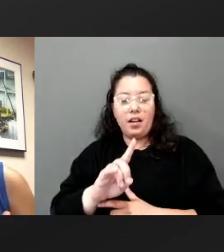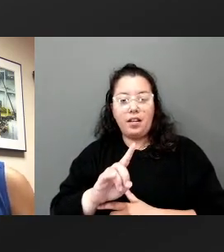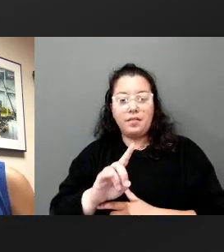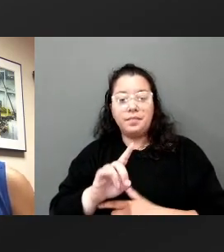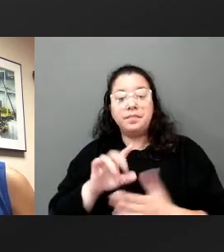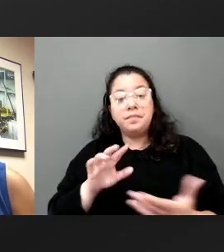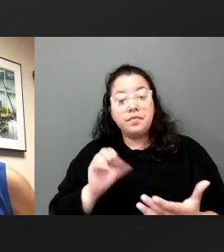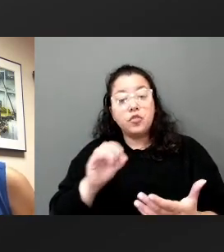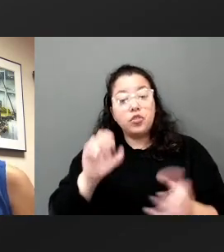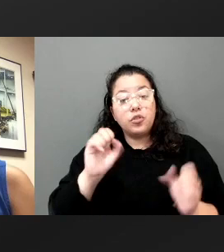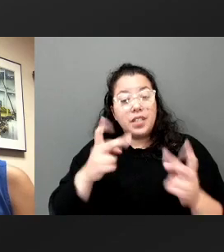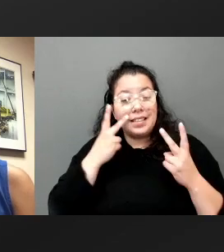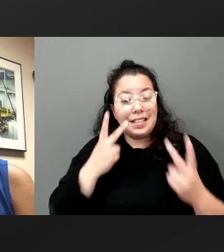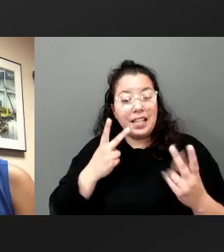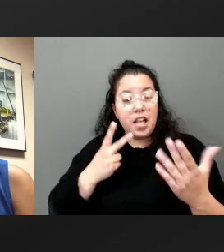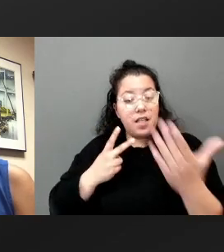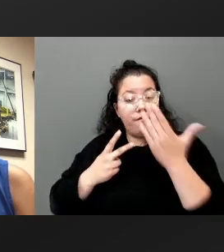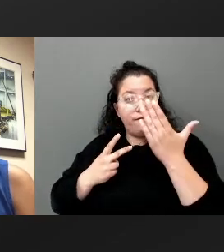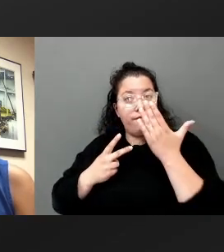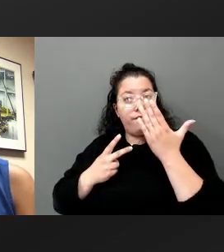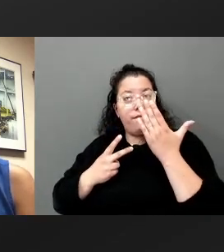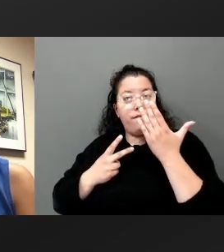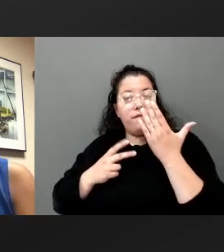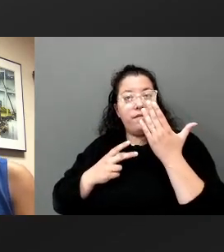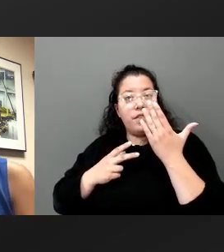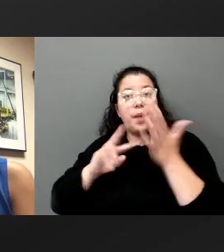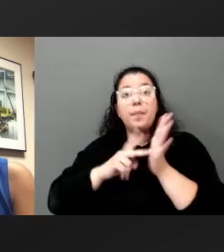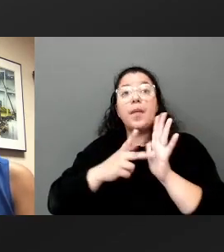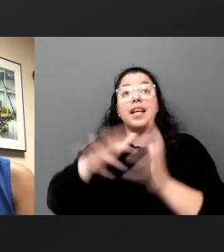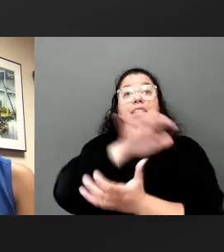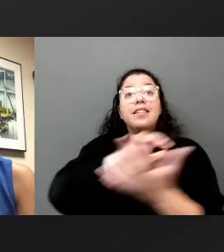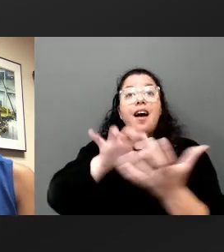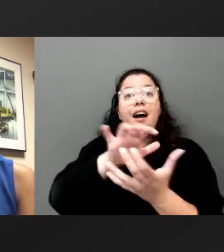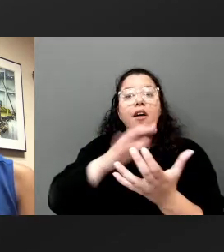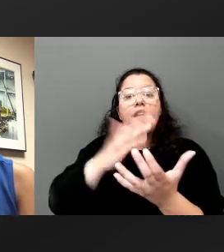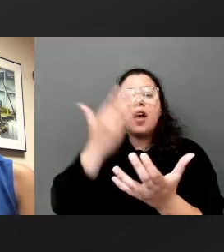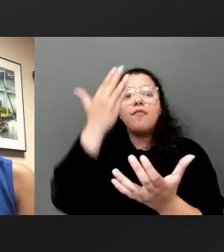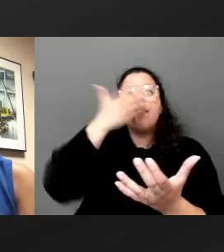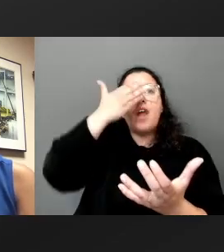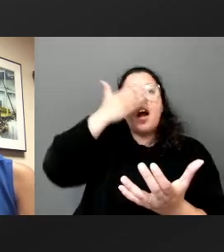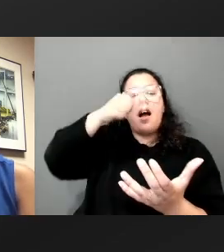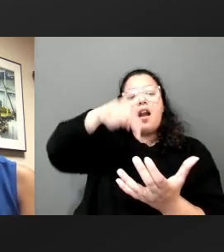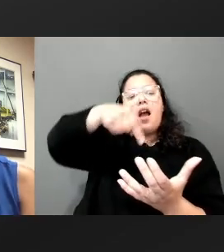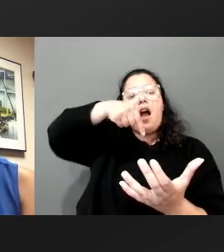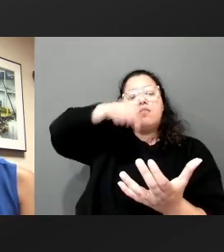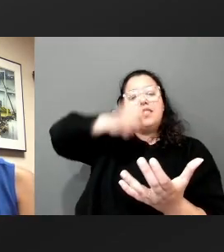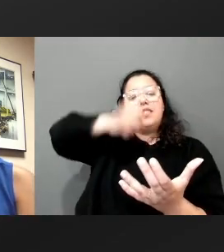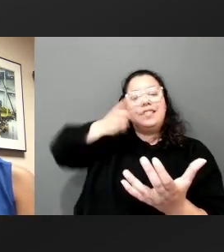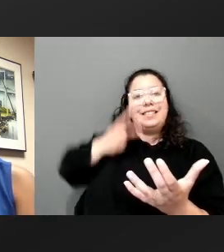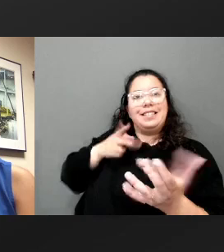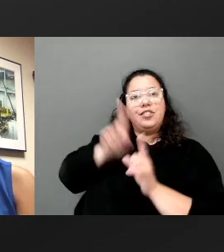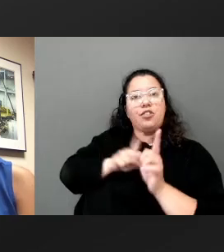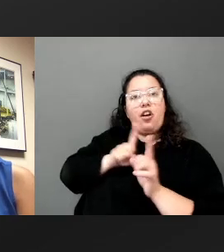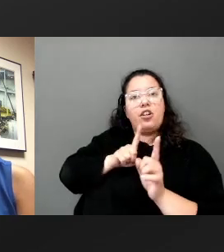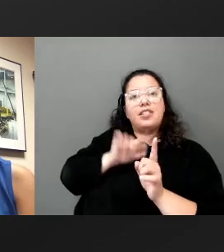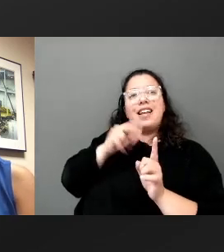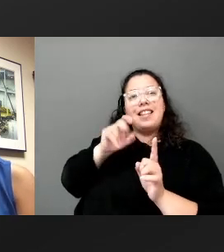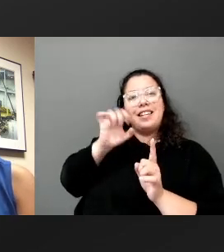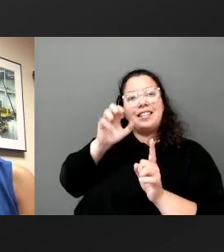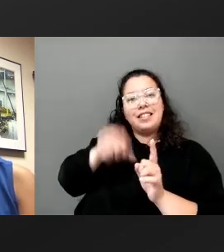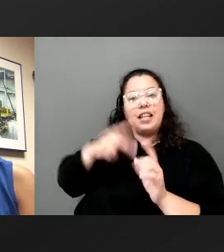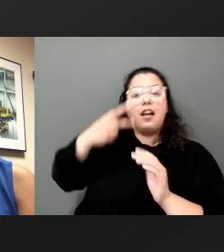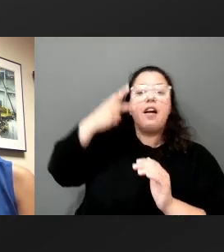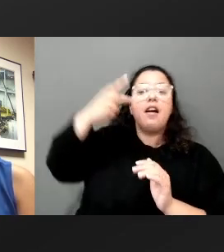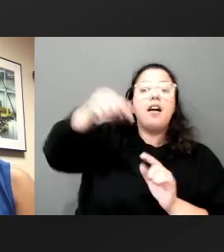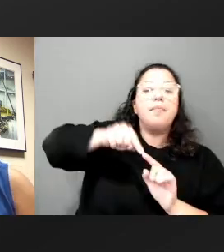the cloud, essentially. But there's just so much detail here. So I definitely encourage people to, zoom in